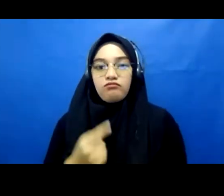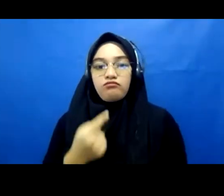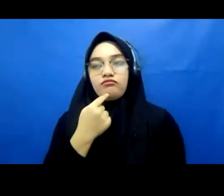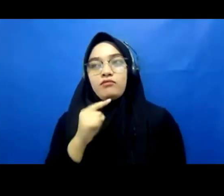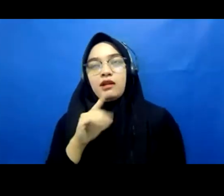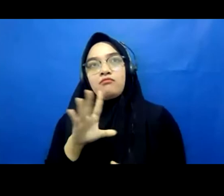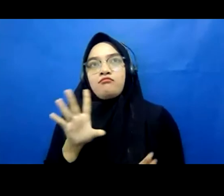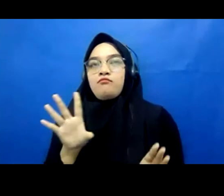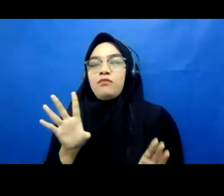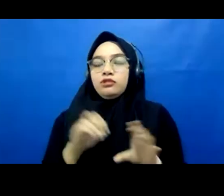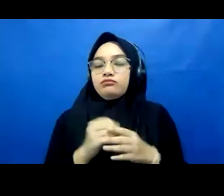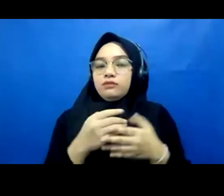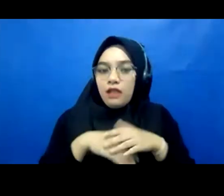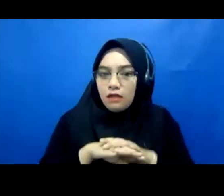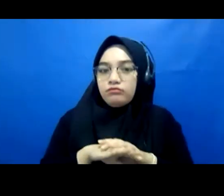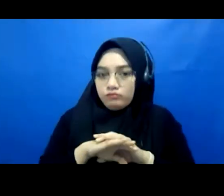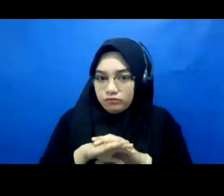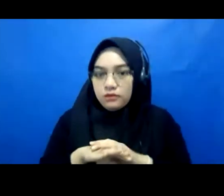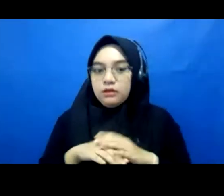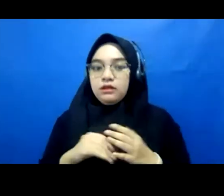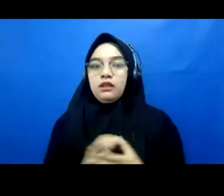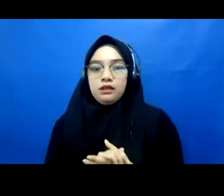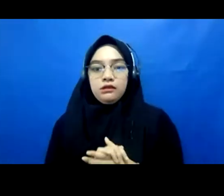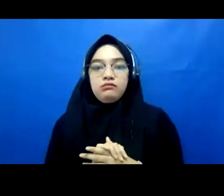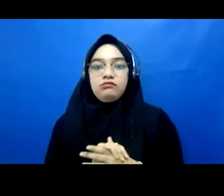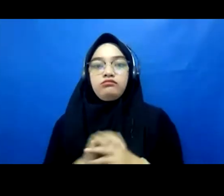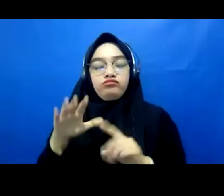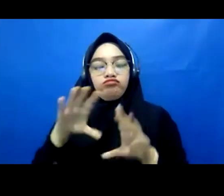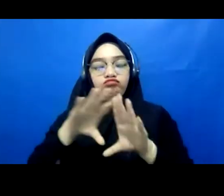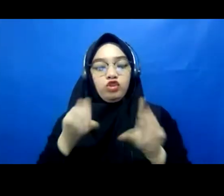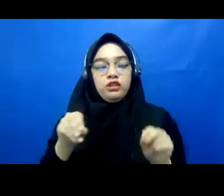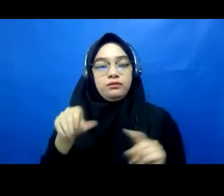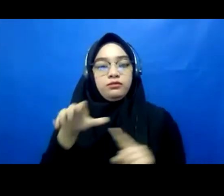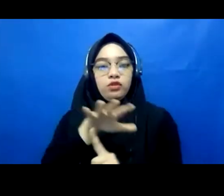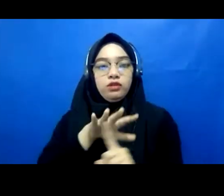with a focus on employment equity. We do